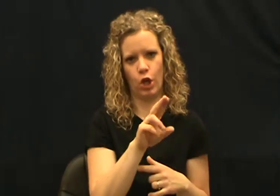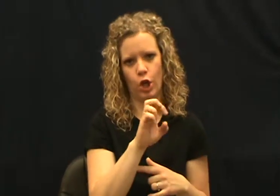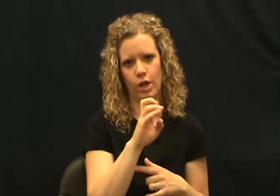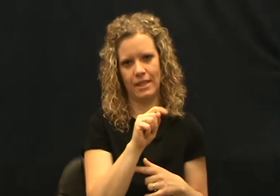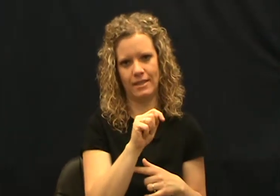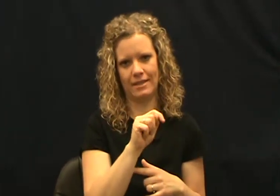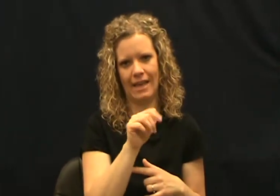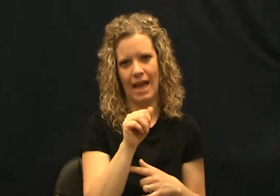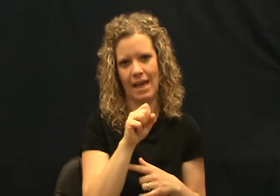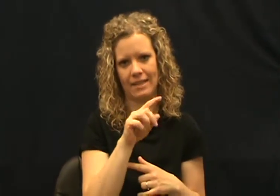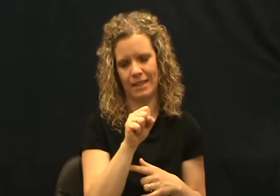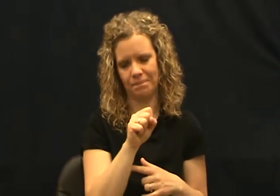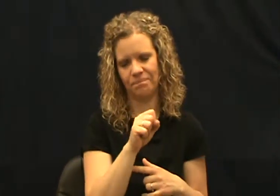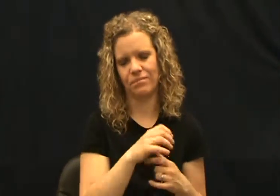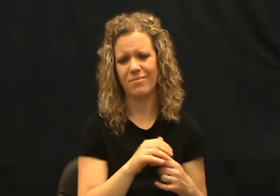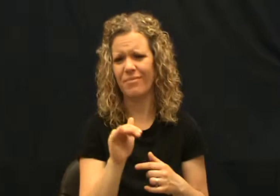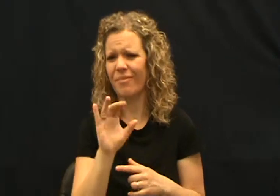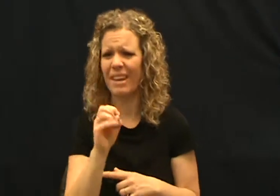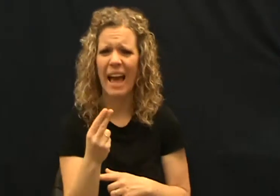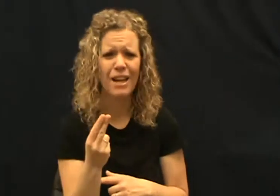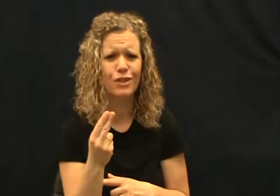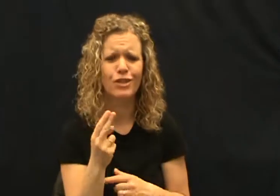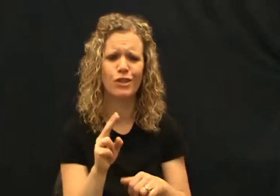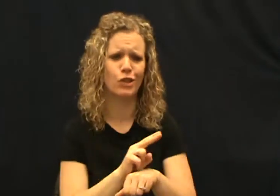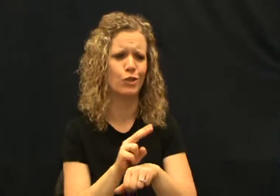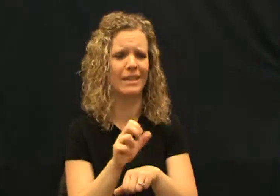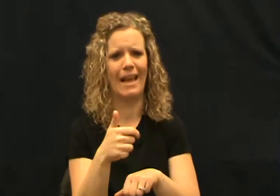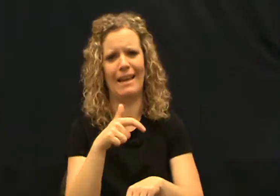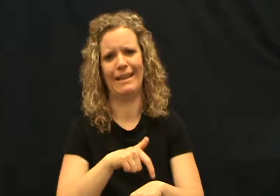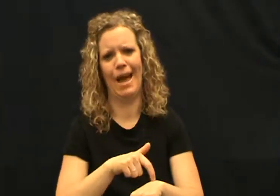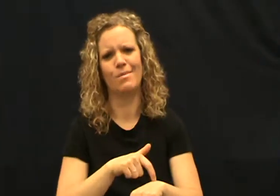be used at any time. So we consider that a current asset as well.